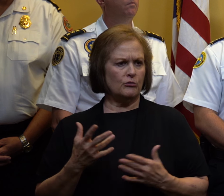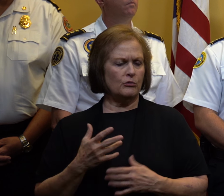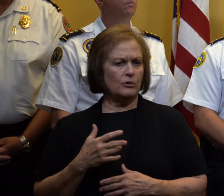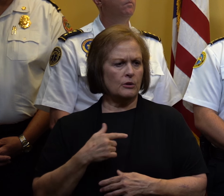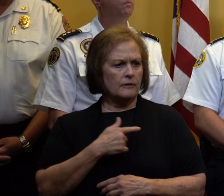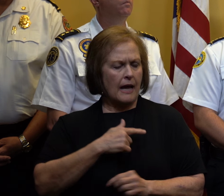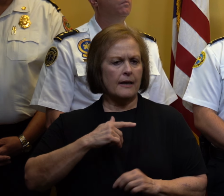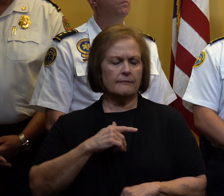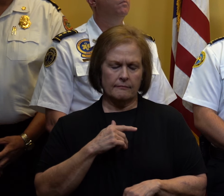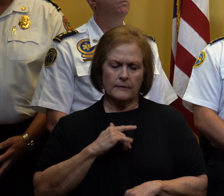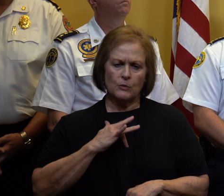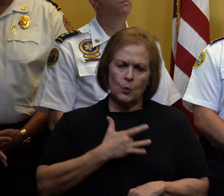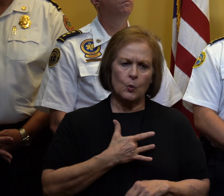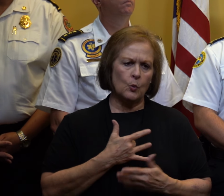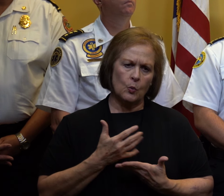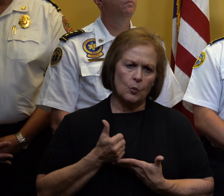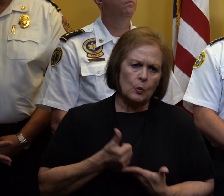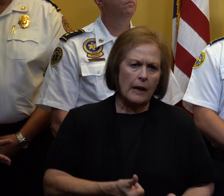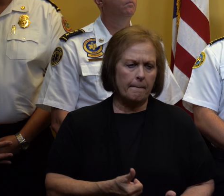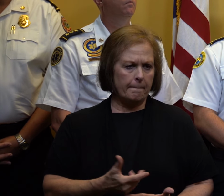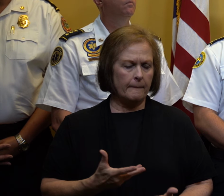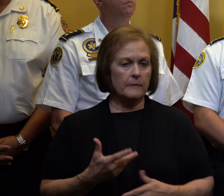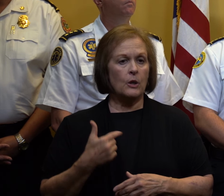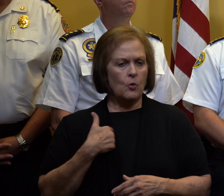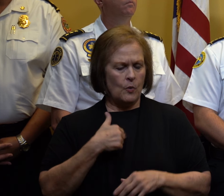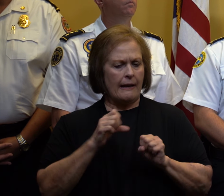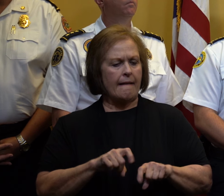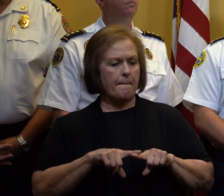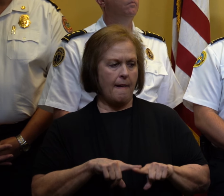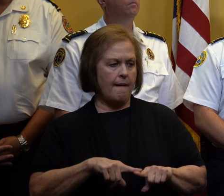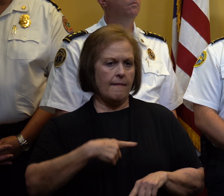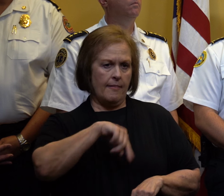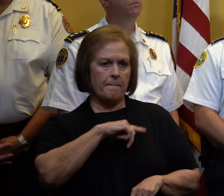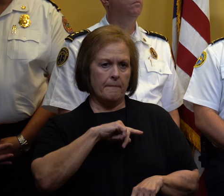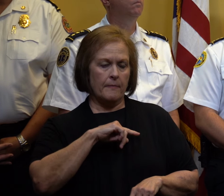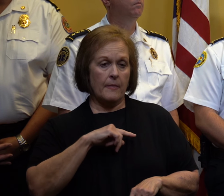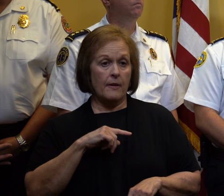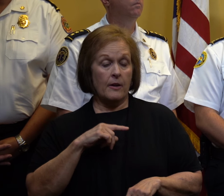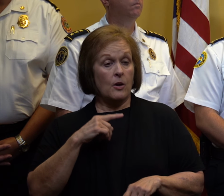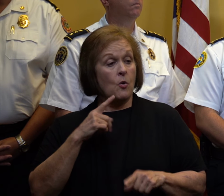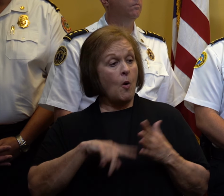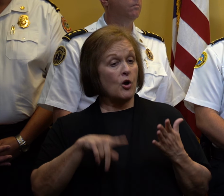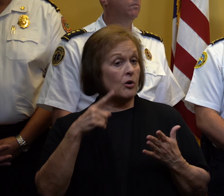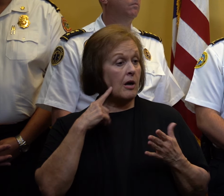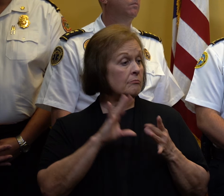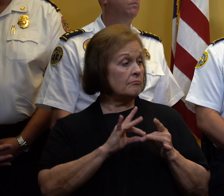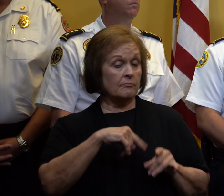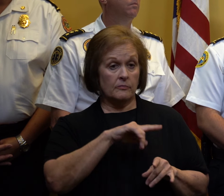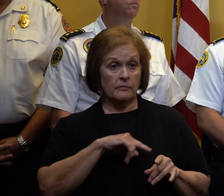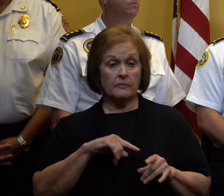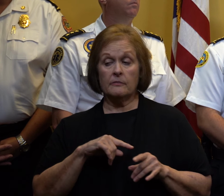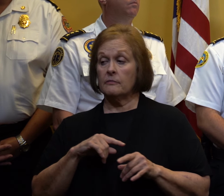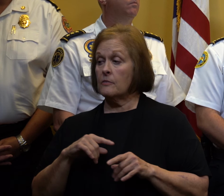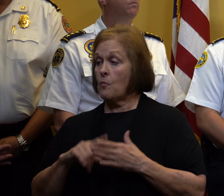and souls of a great nation. We can depend on them. The message you have heard and will continue to hear